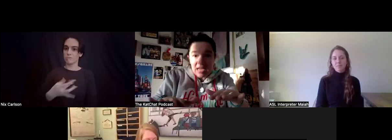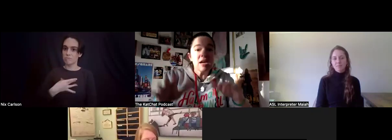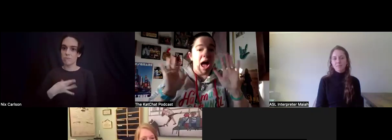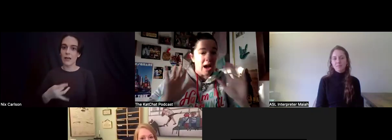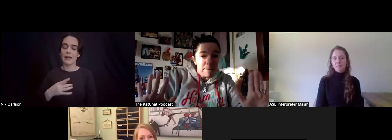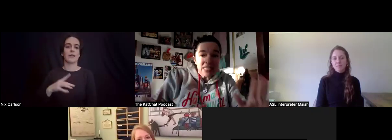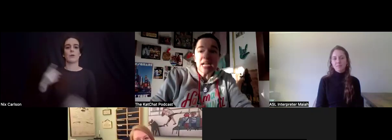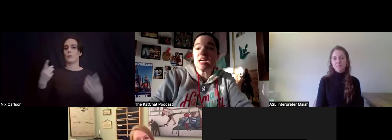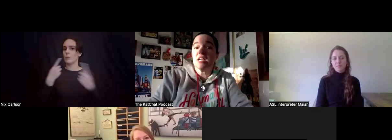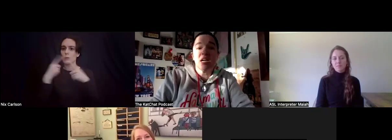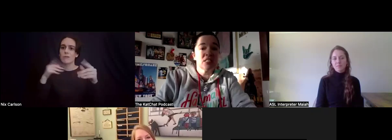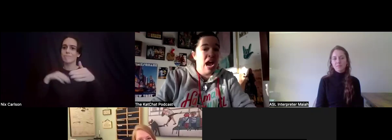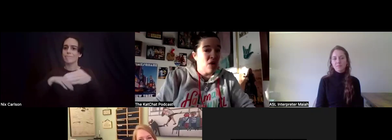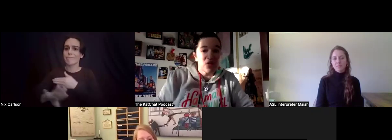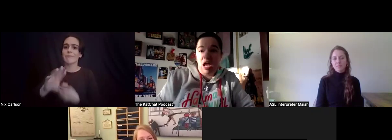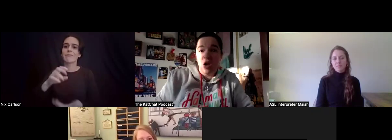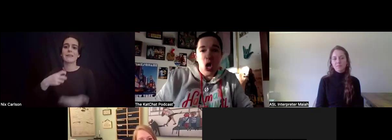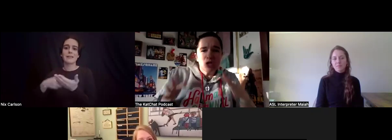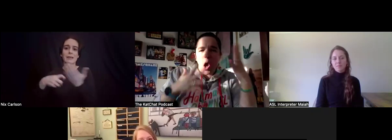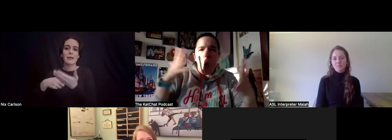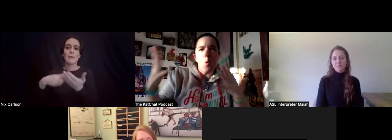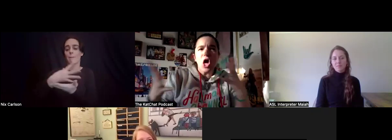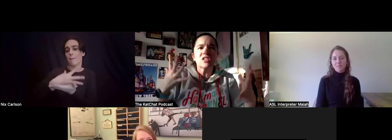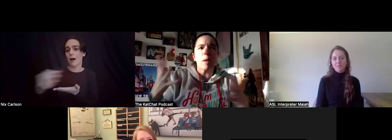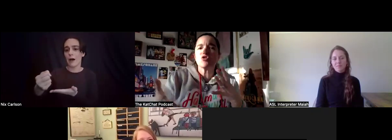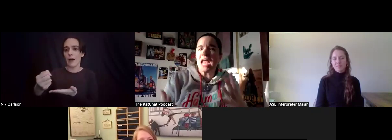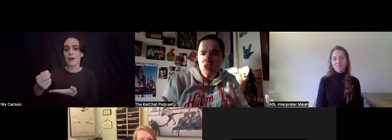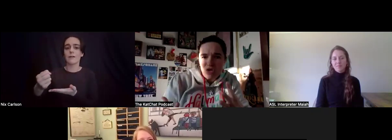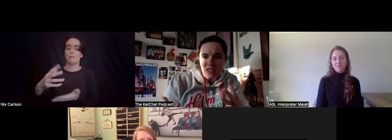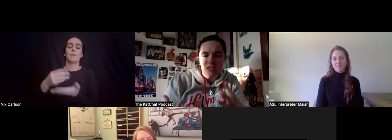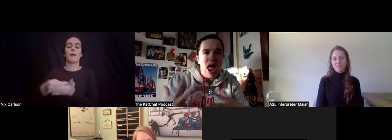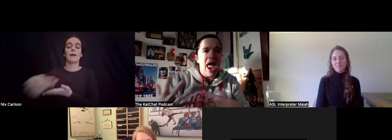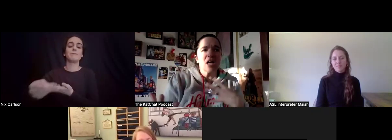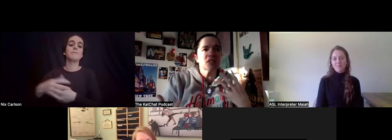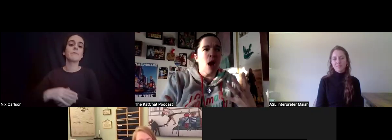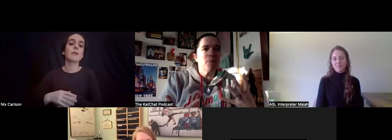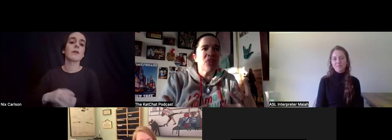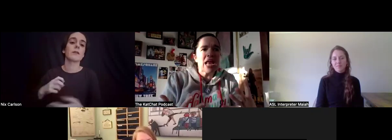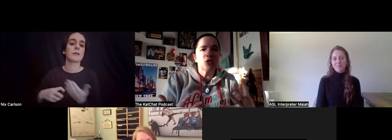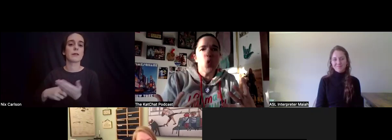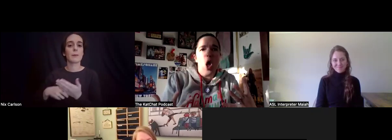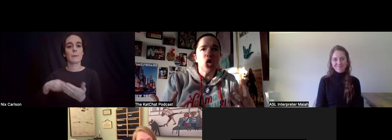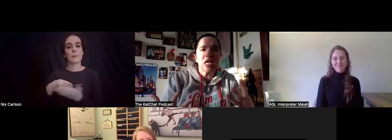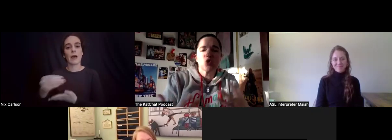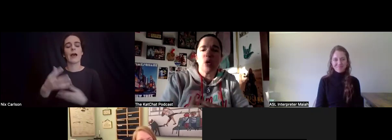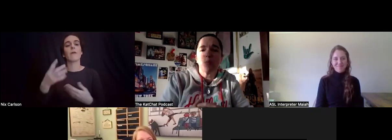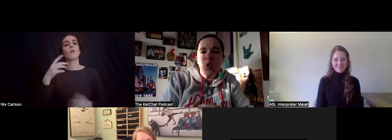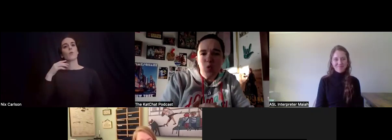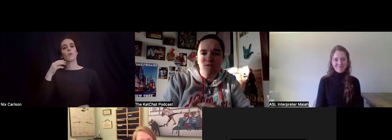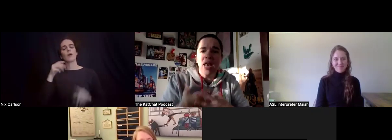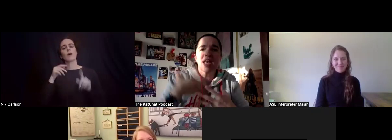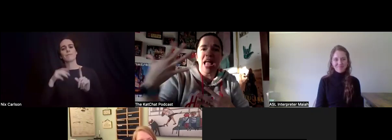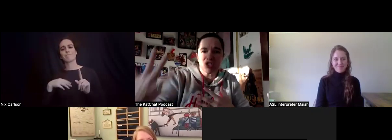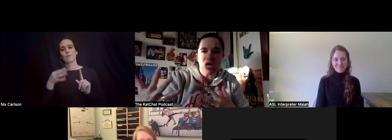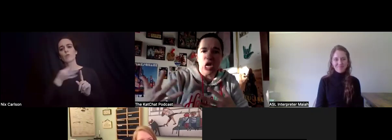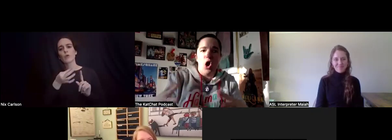got in, I got my ticket and everything. So what are some changes and some things we're looking to